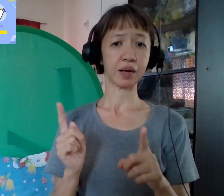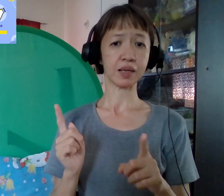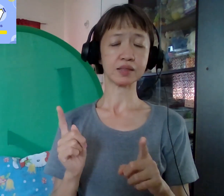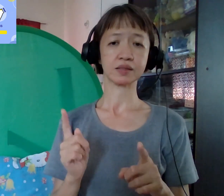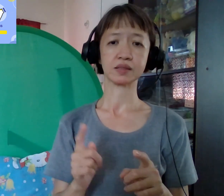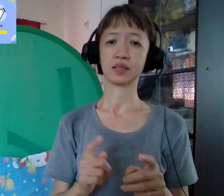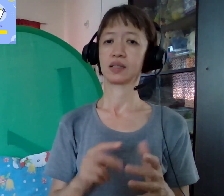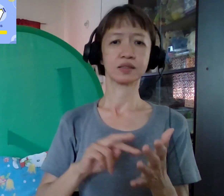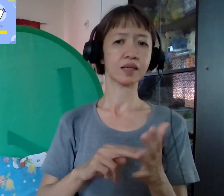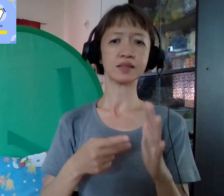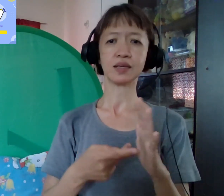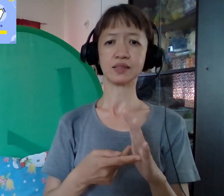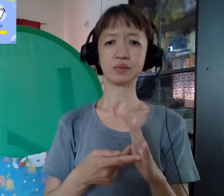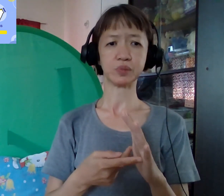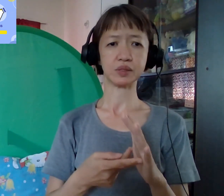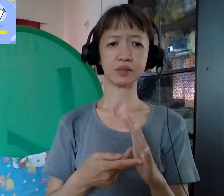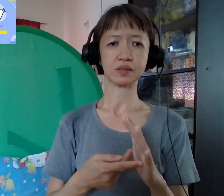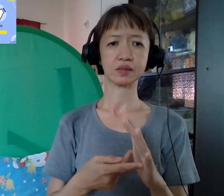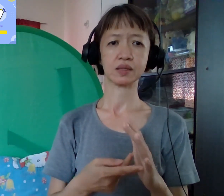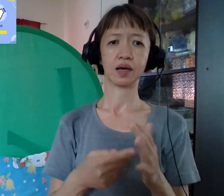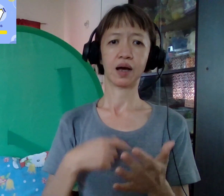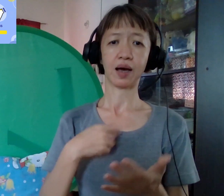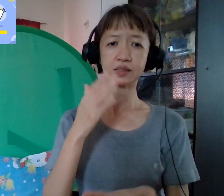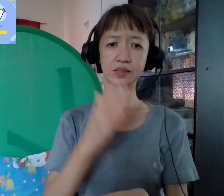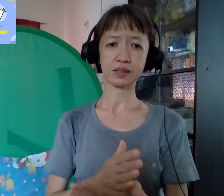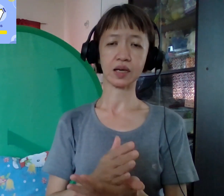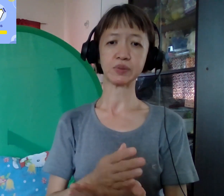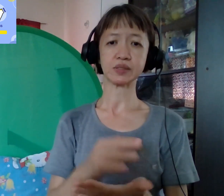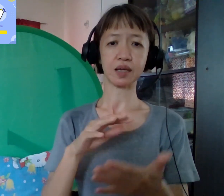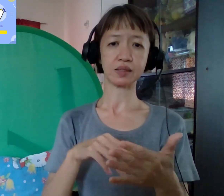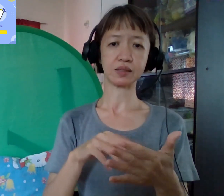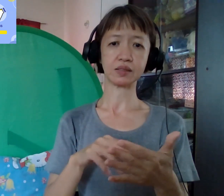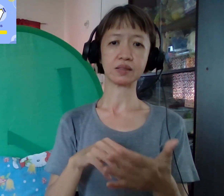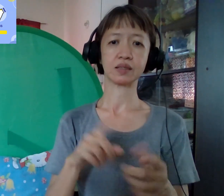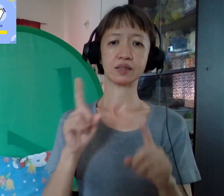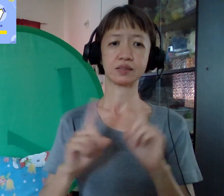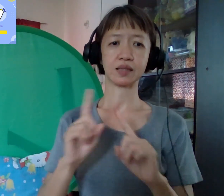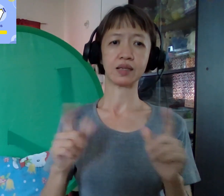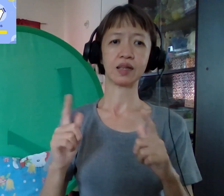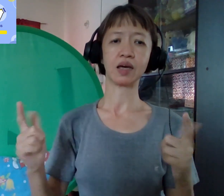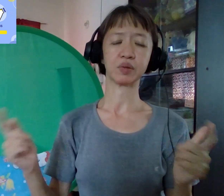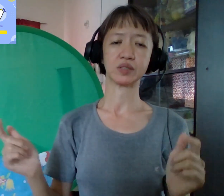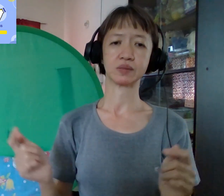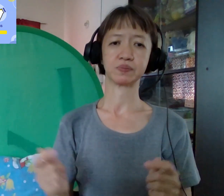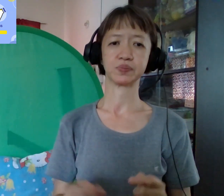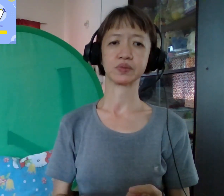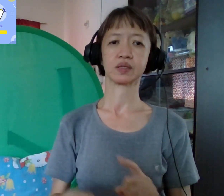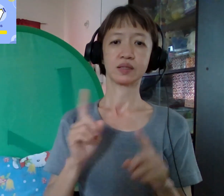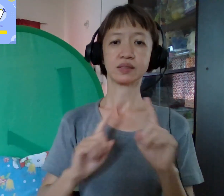But that doesn't mean I stopped studying sign language.